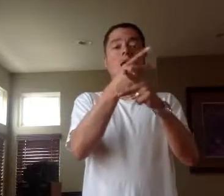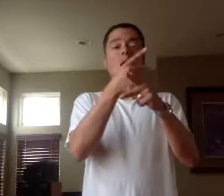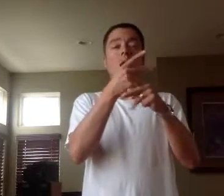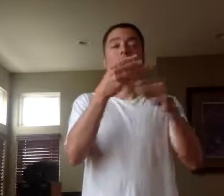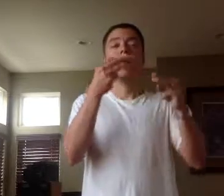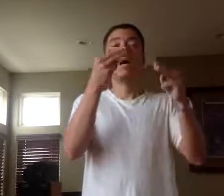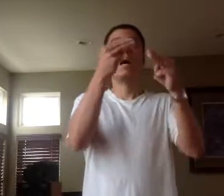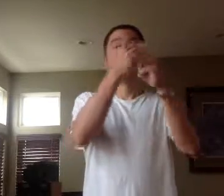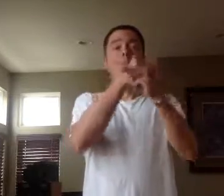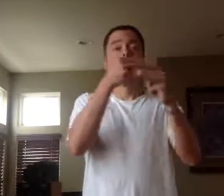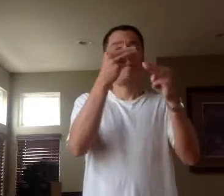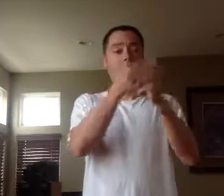math,